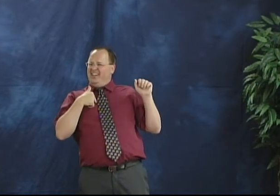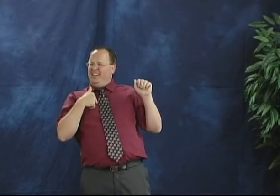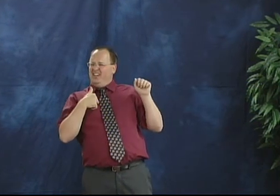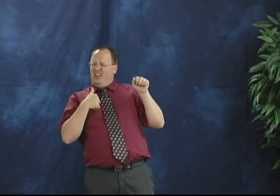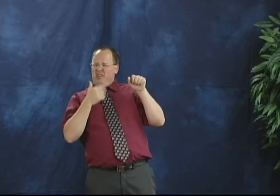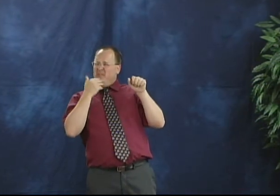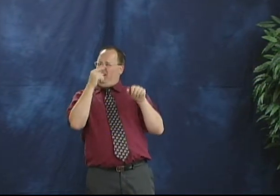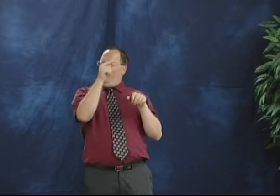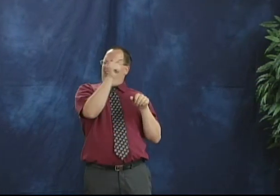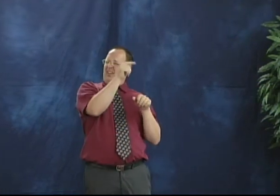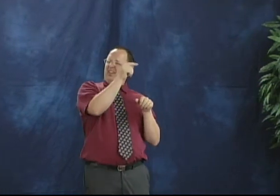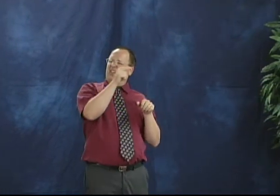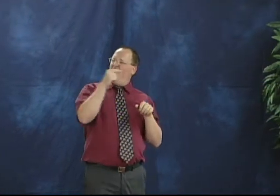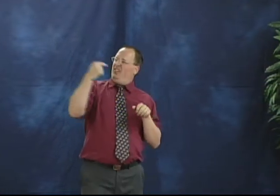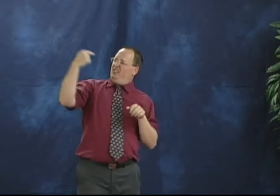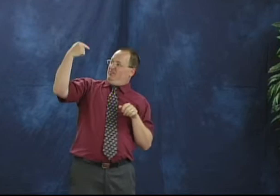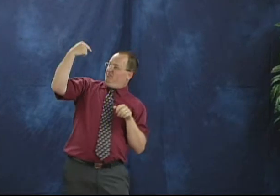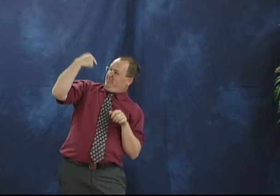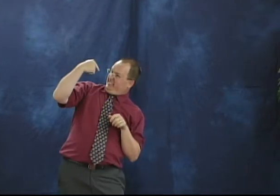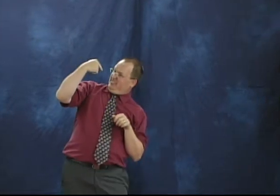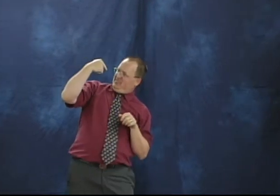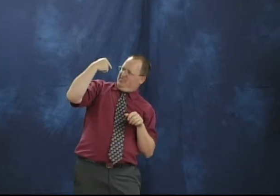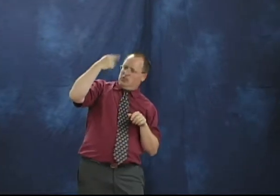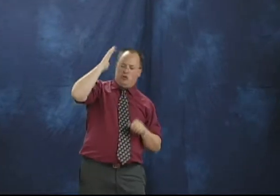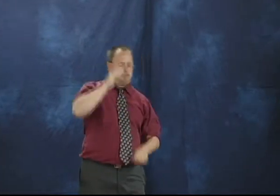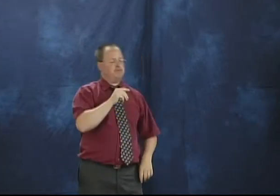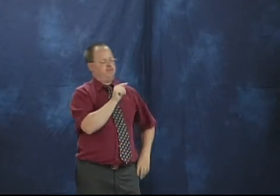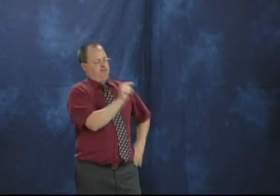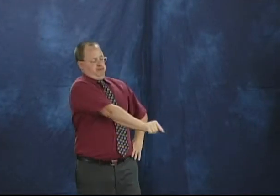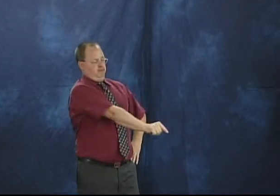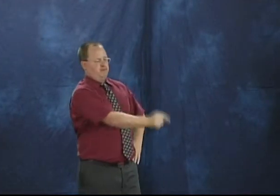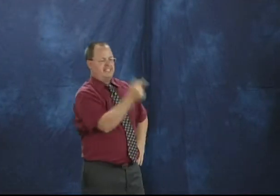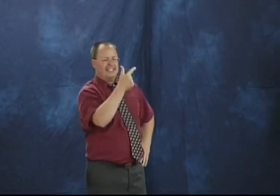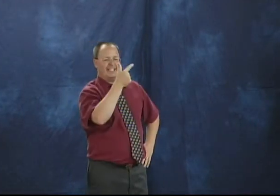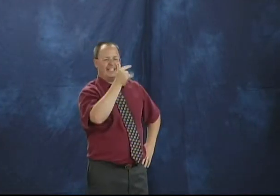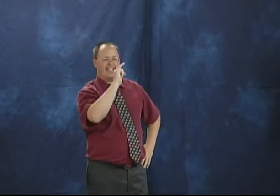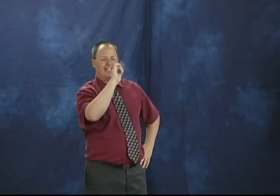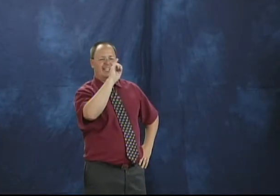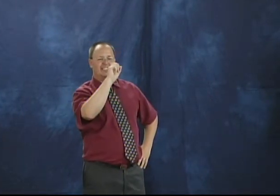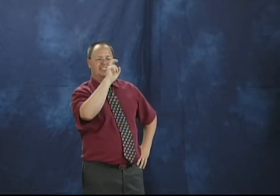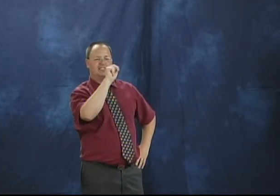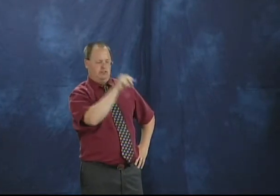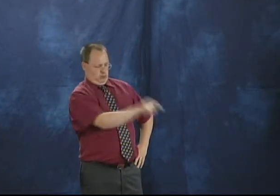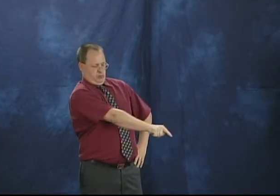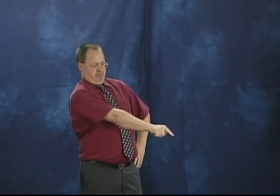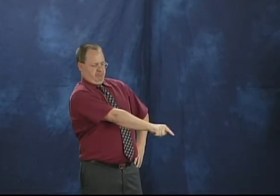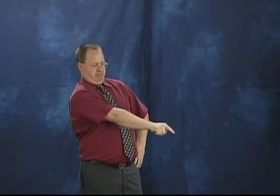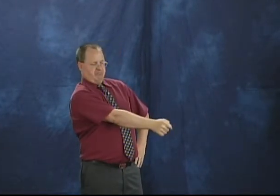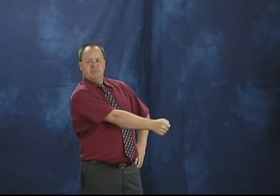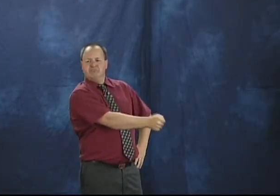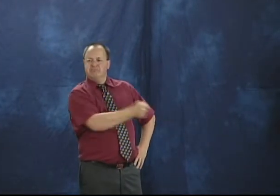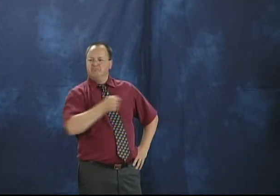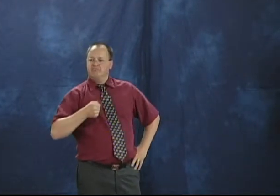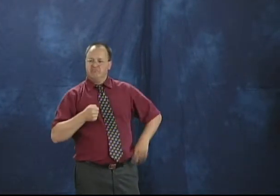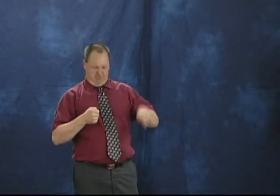So Gideon saw that other people were better than he was, and that even his brothers were better than he